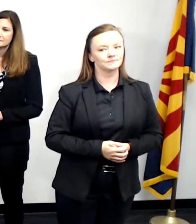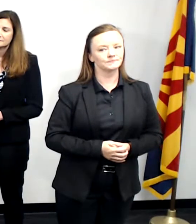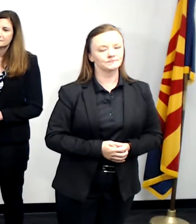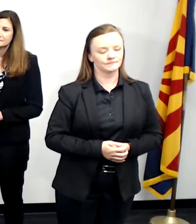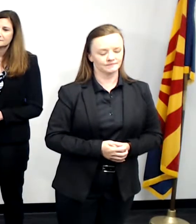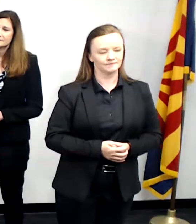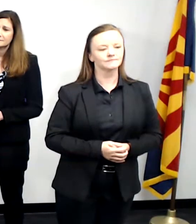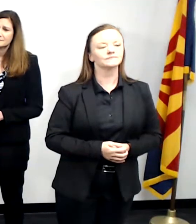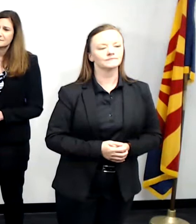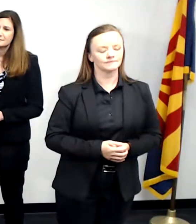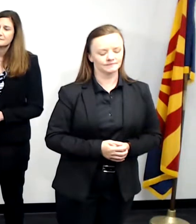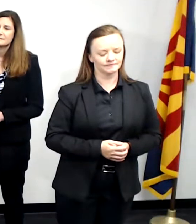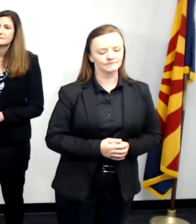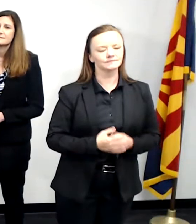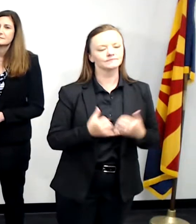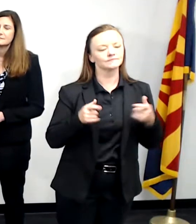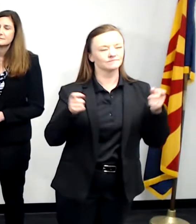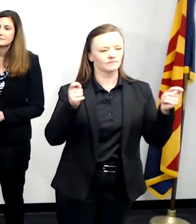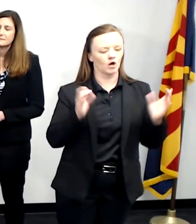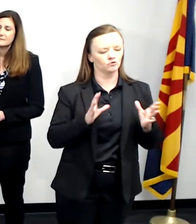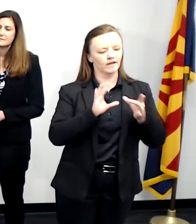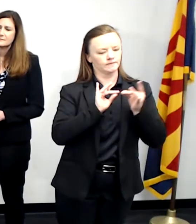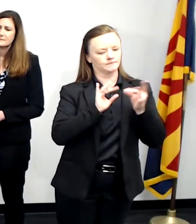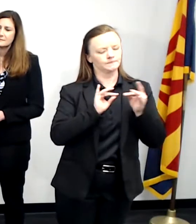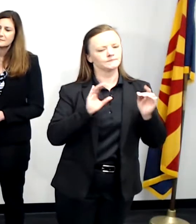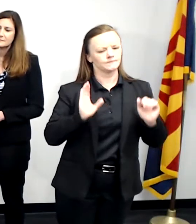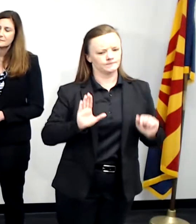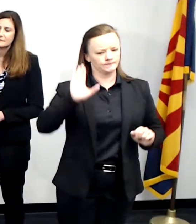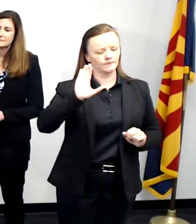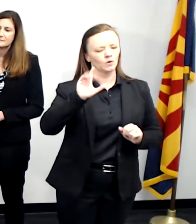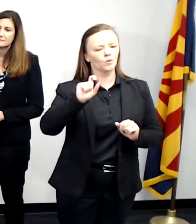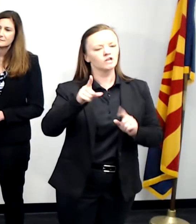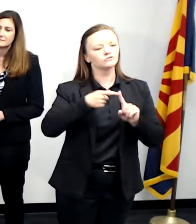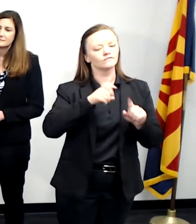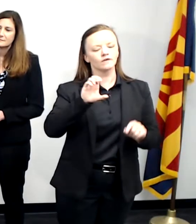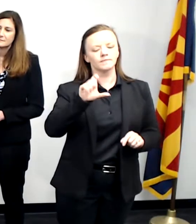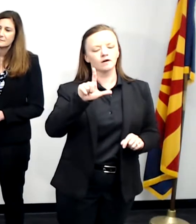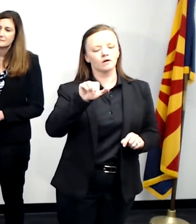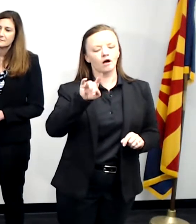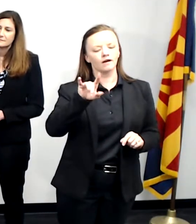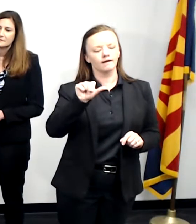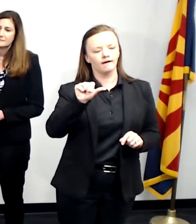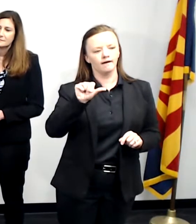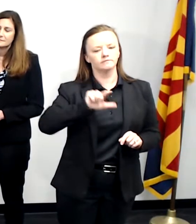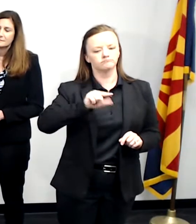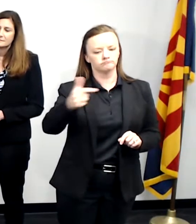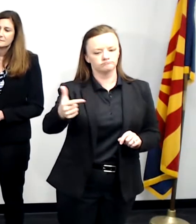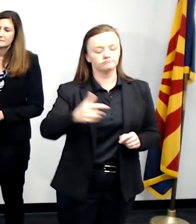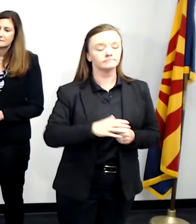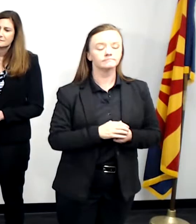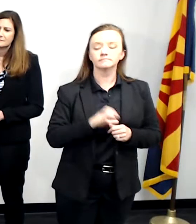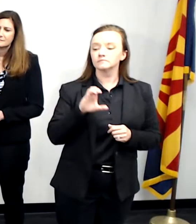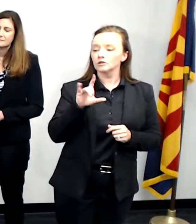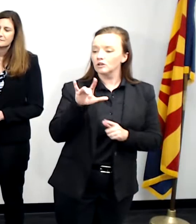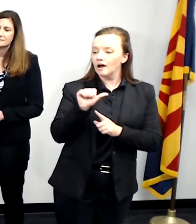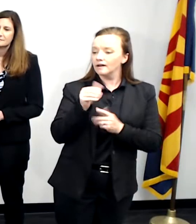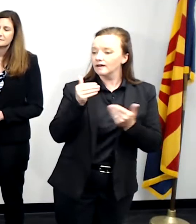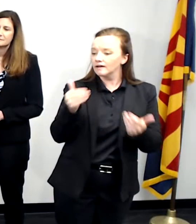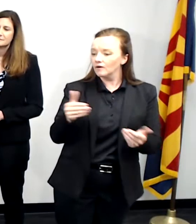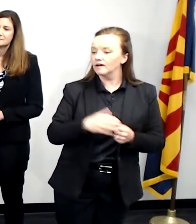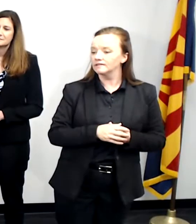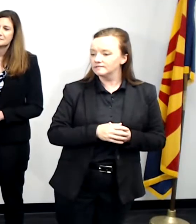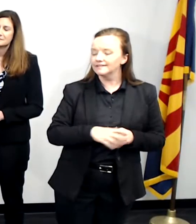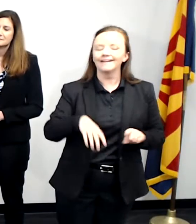We have some hands raised now. We have a question from Claudia. Claudia, your microphone is open. Claudia, go ahead with your